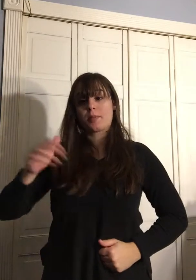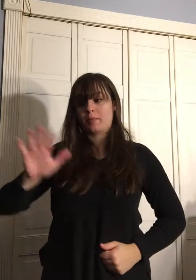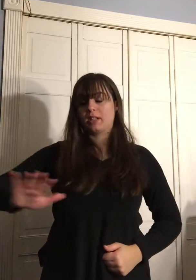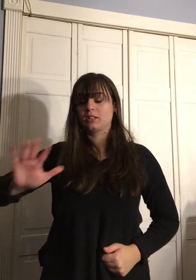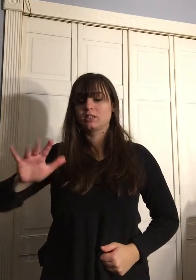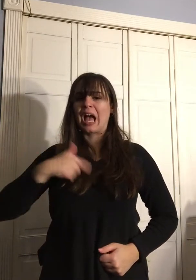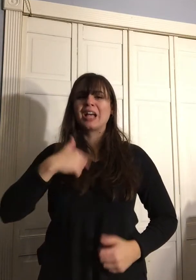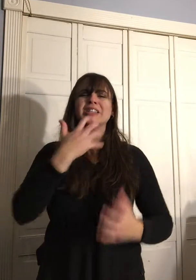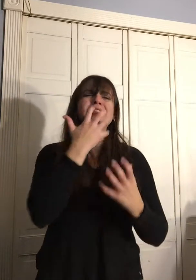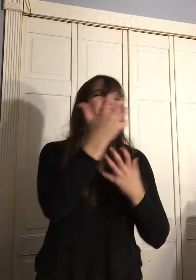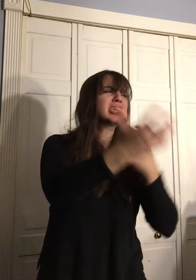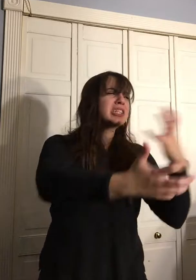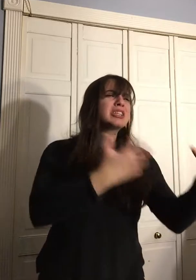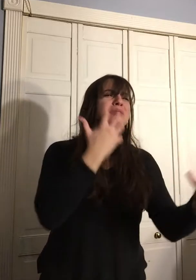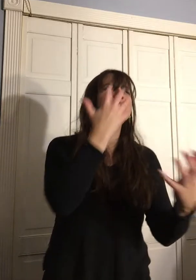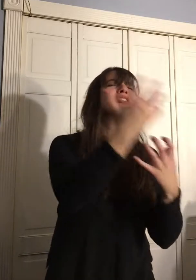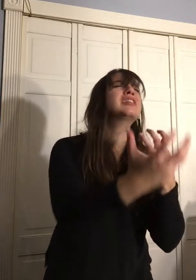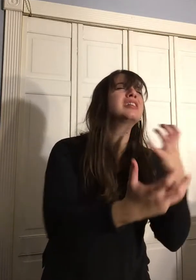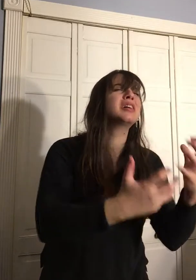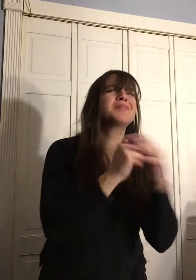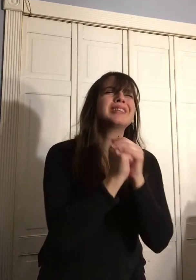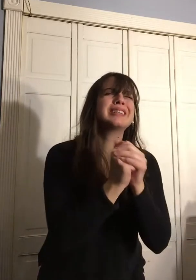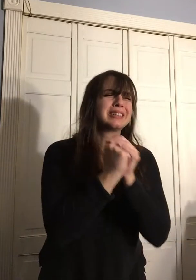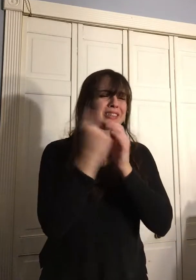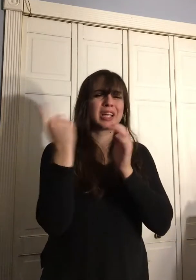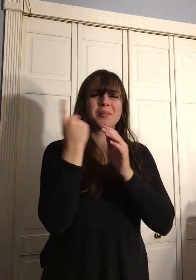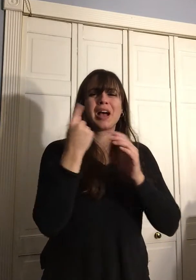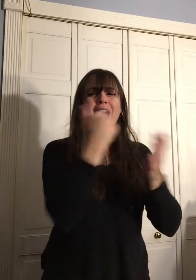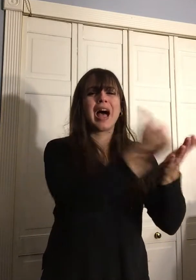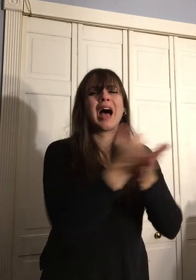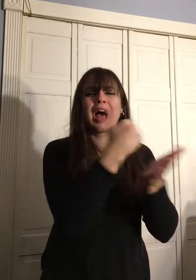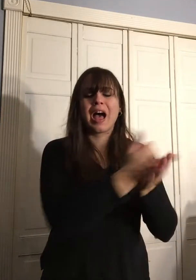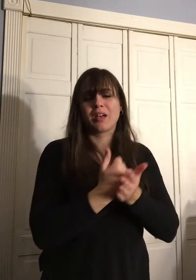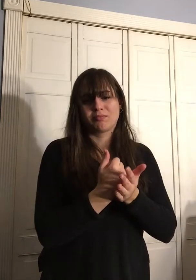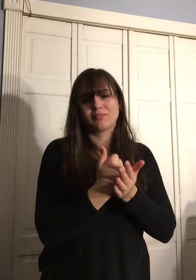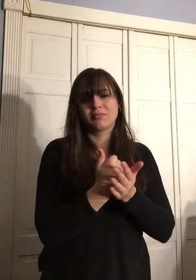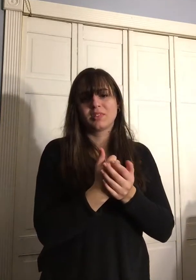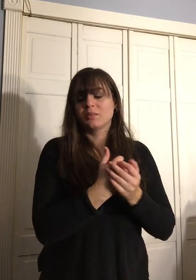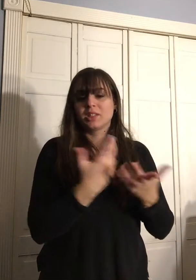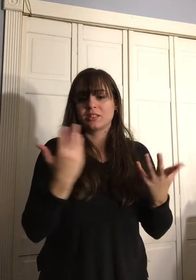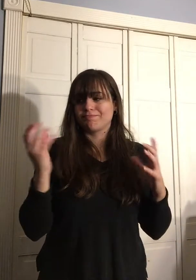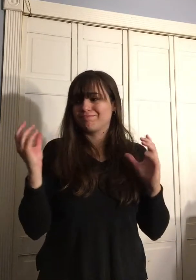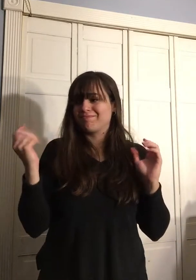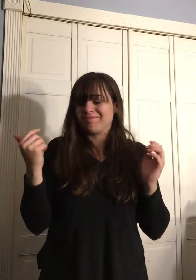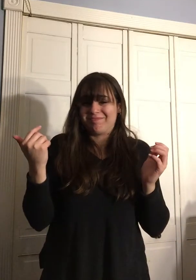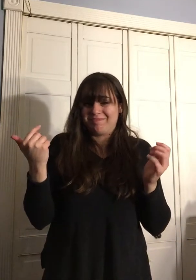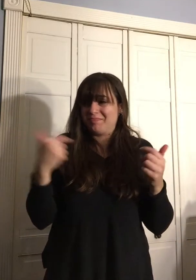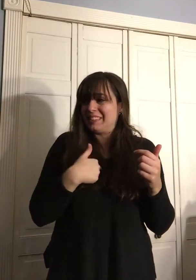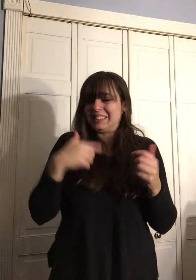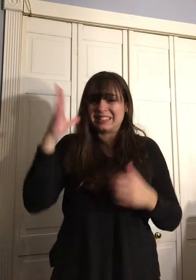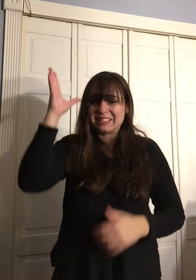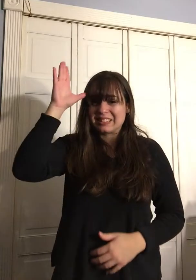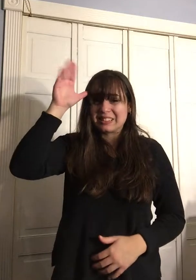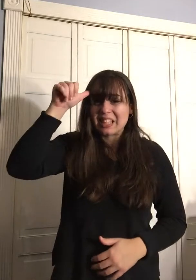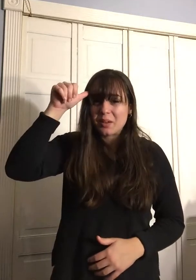bigger than us, but they were determined to take us to their army base. I begged and yelled for any